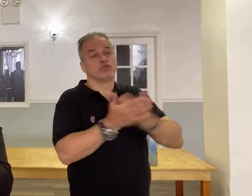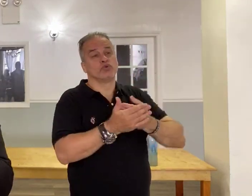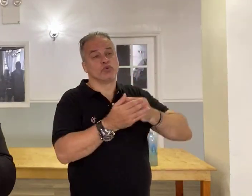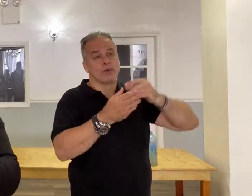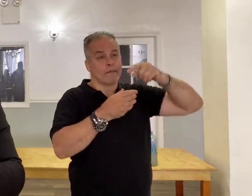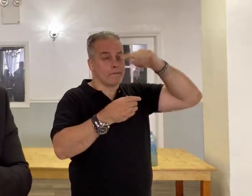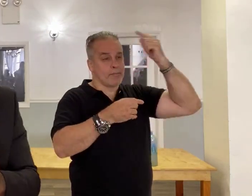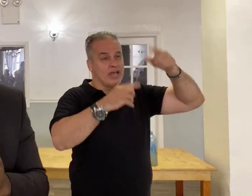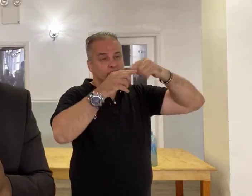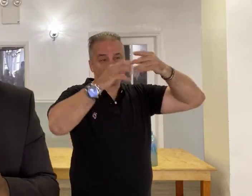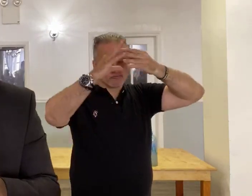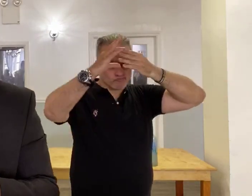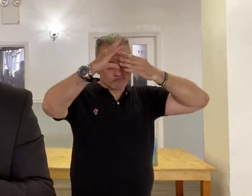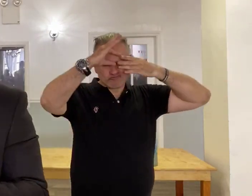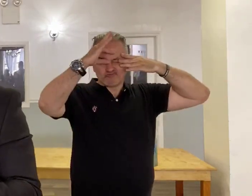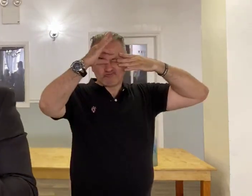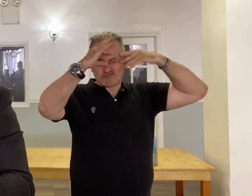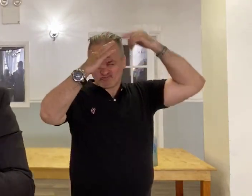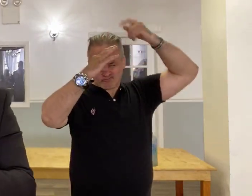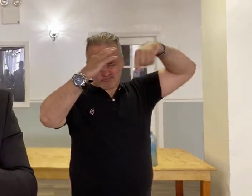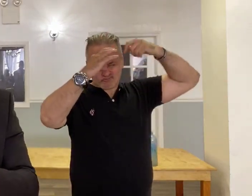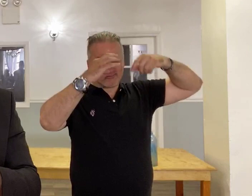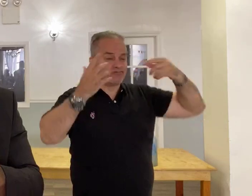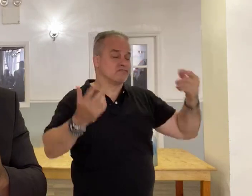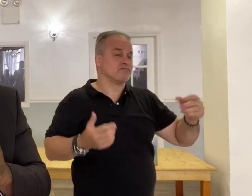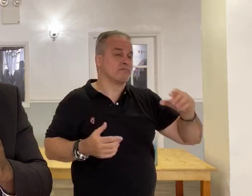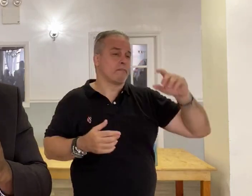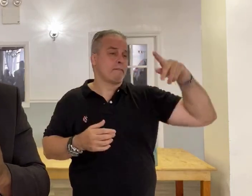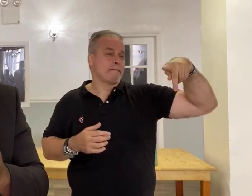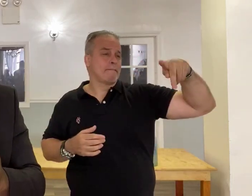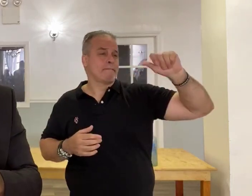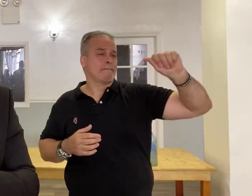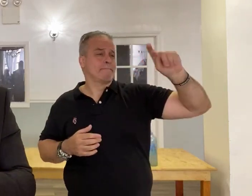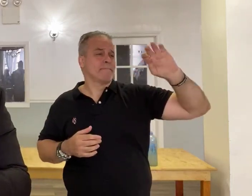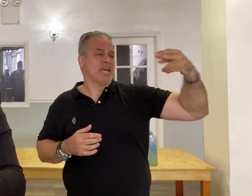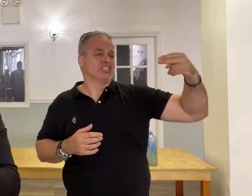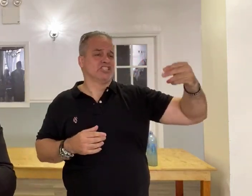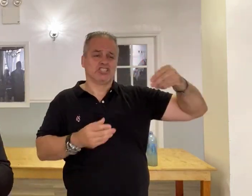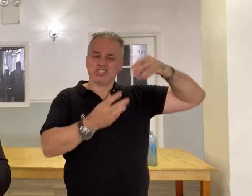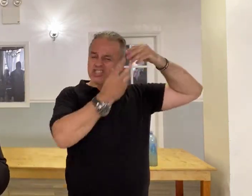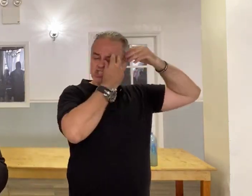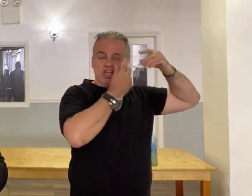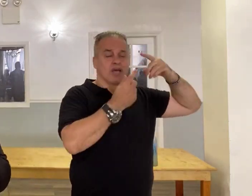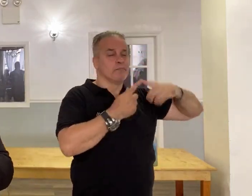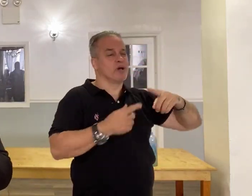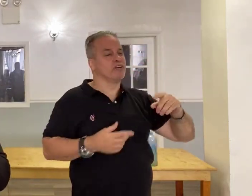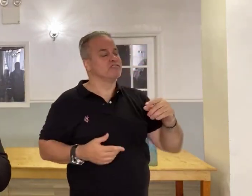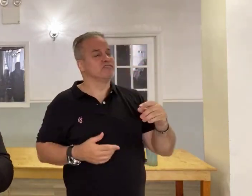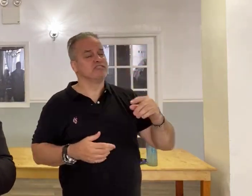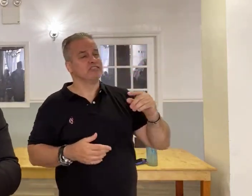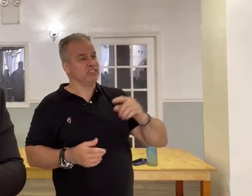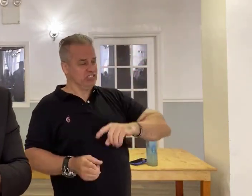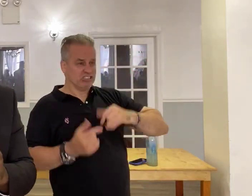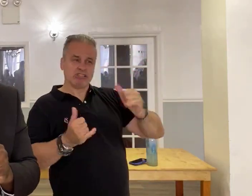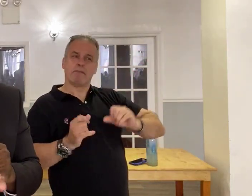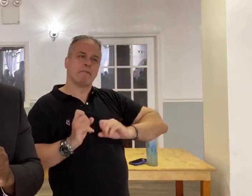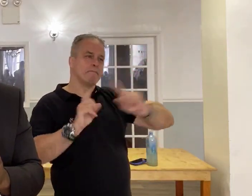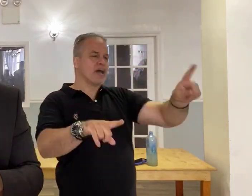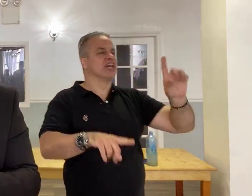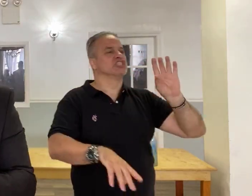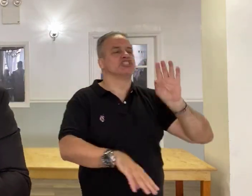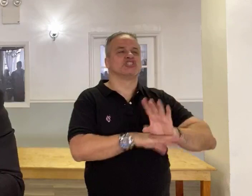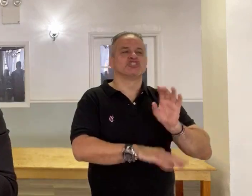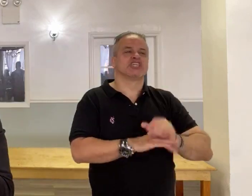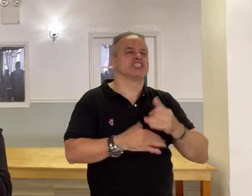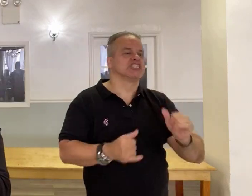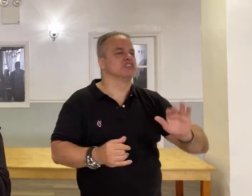then on, he had much music ministry to children. And he wrote those Patch the Pirate stories, him and his wife and his